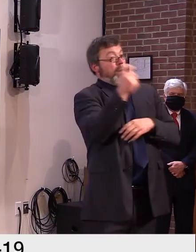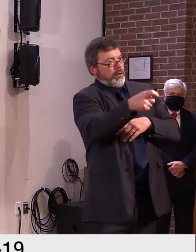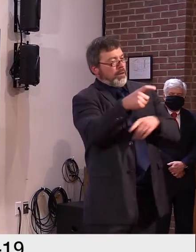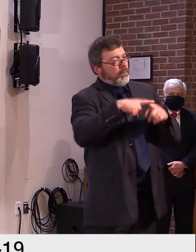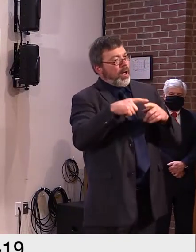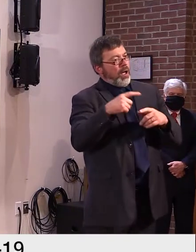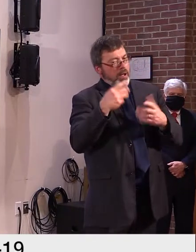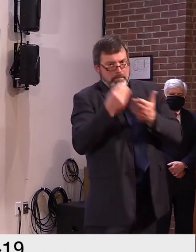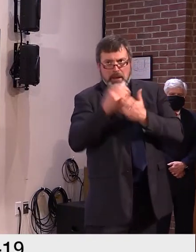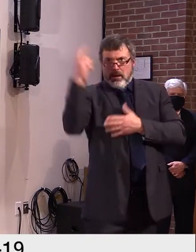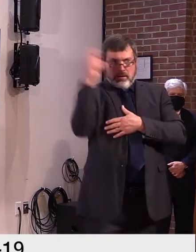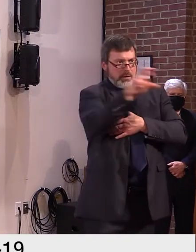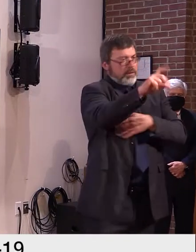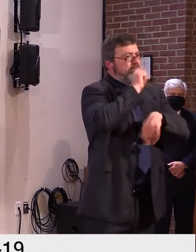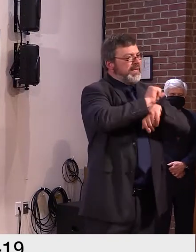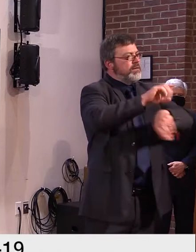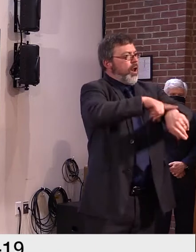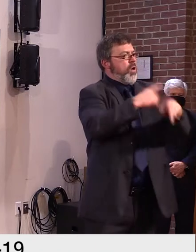Secretary Curley.